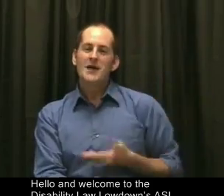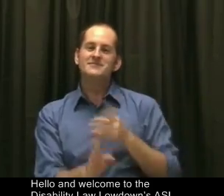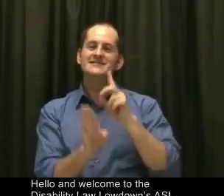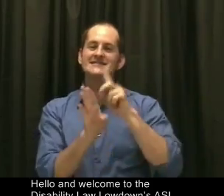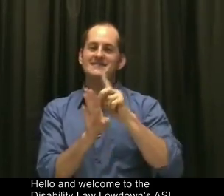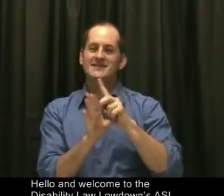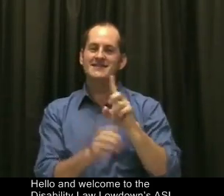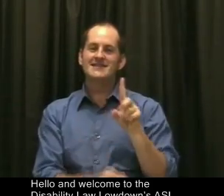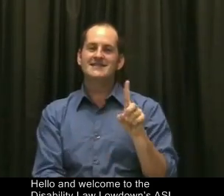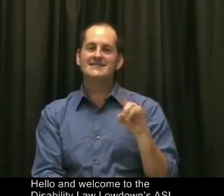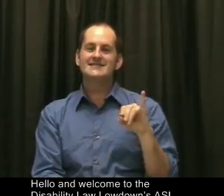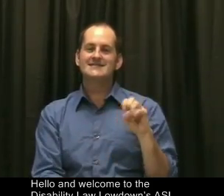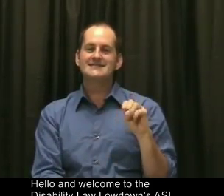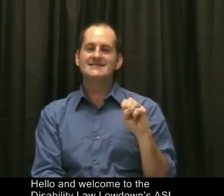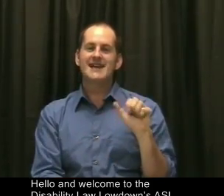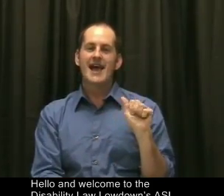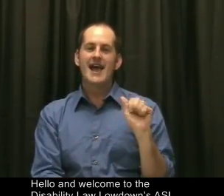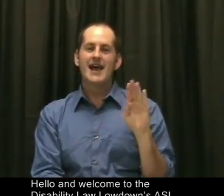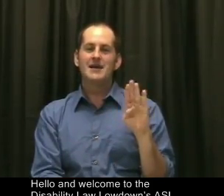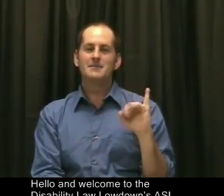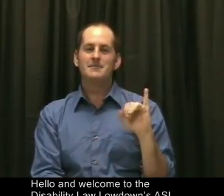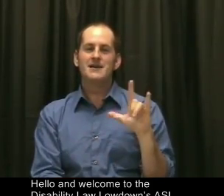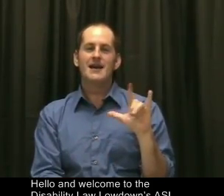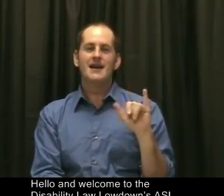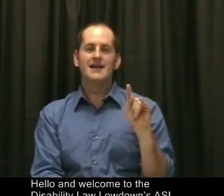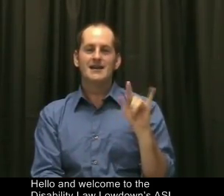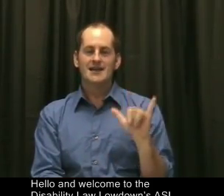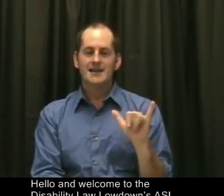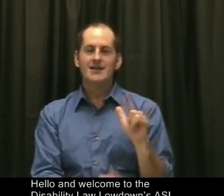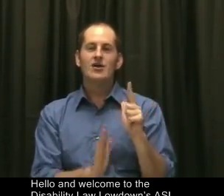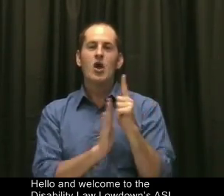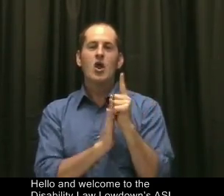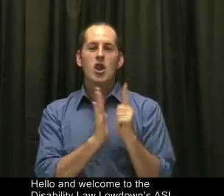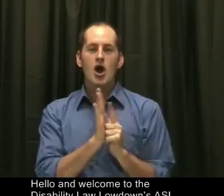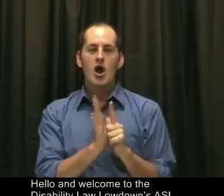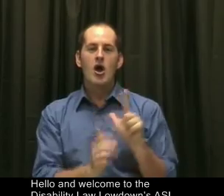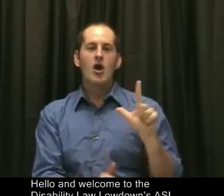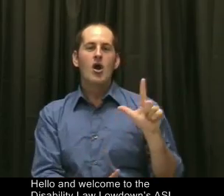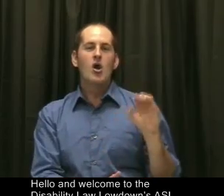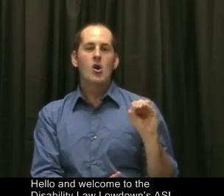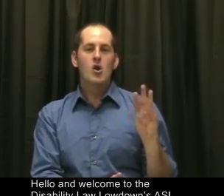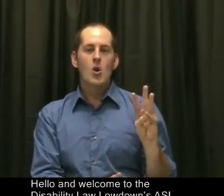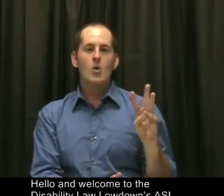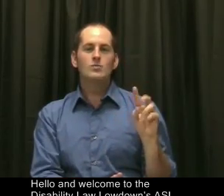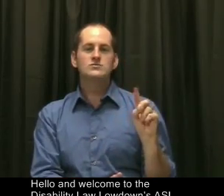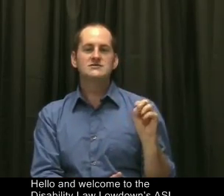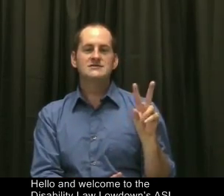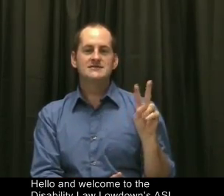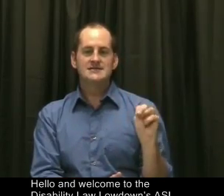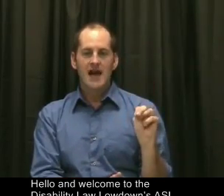Hello, and welcome to the Disability Law Lowdown's ASL podcast.